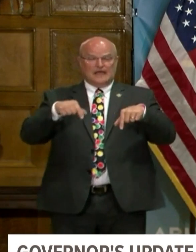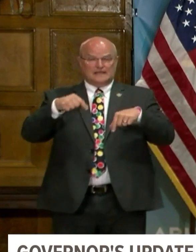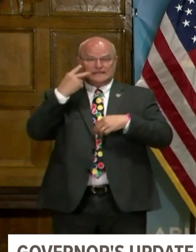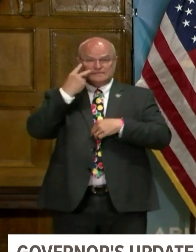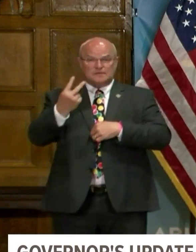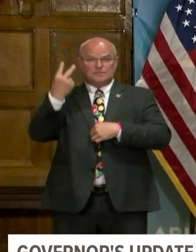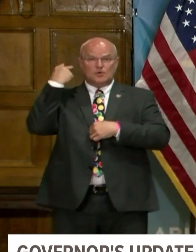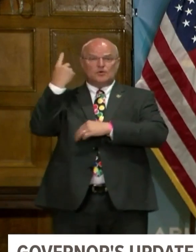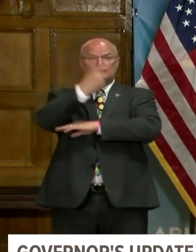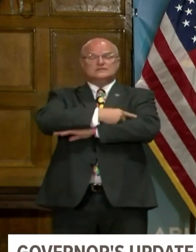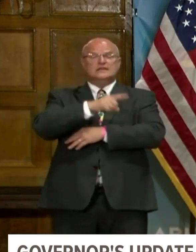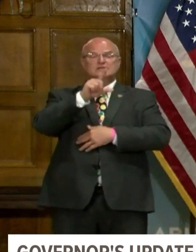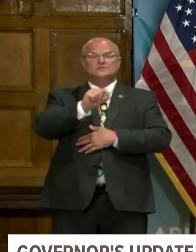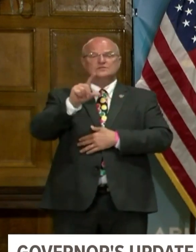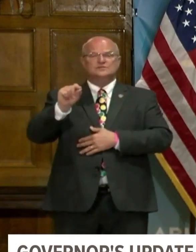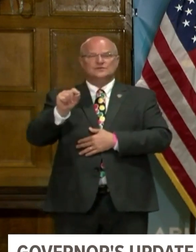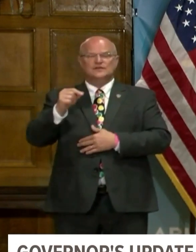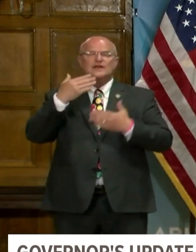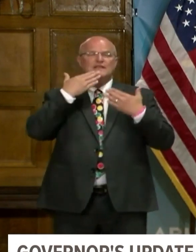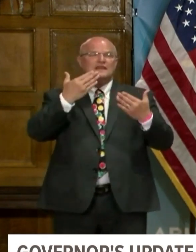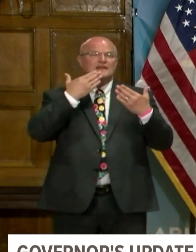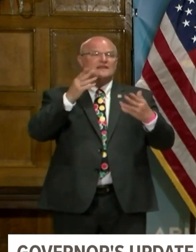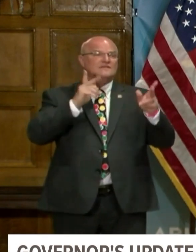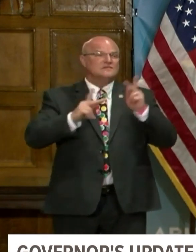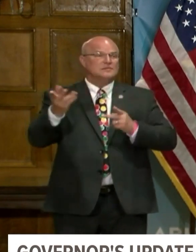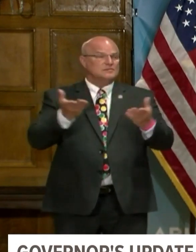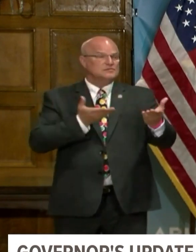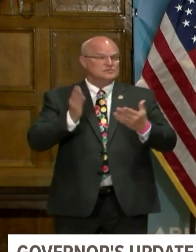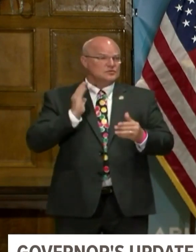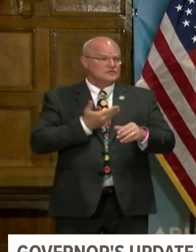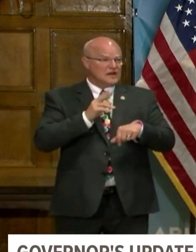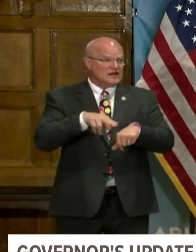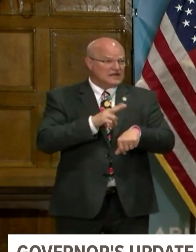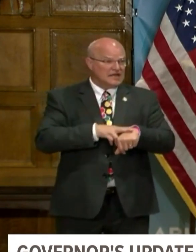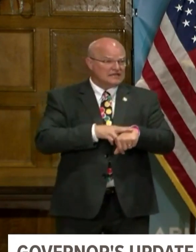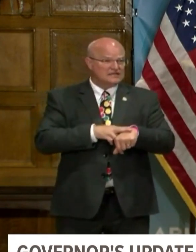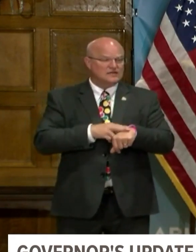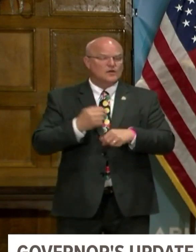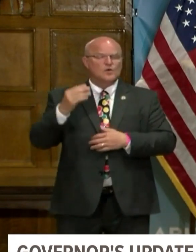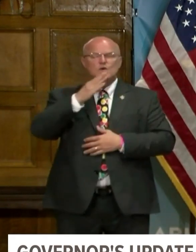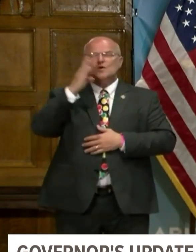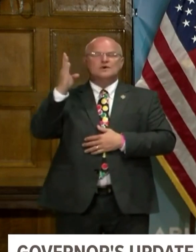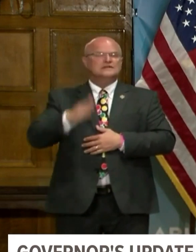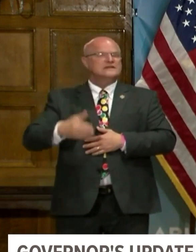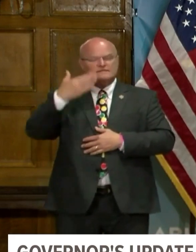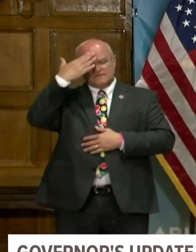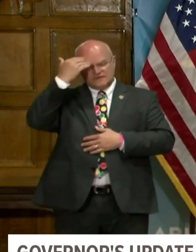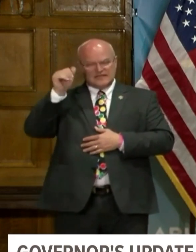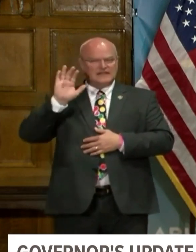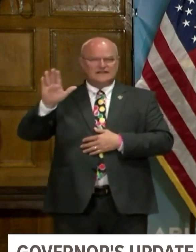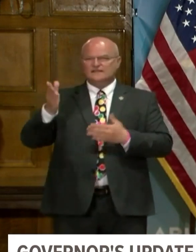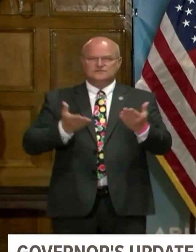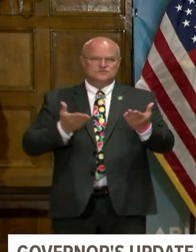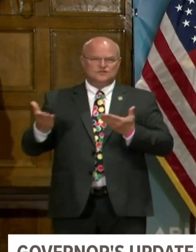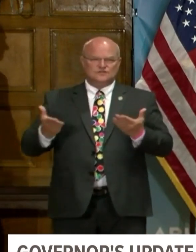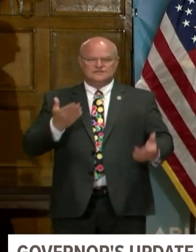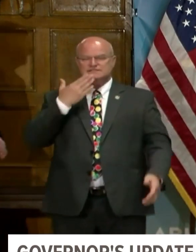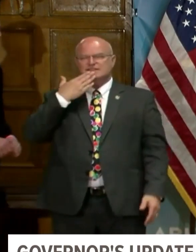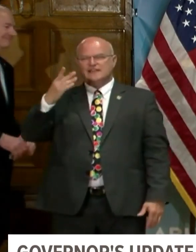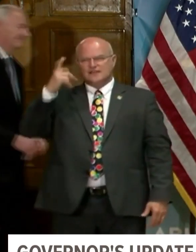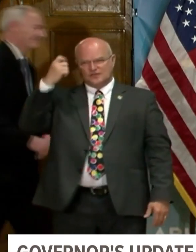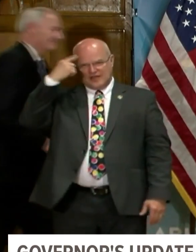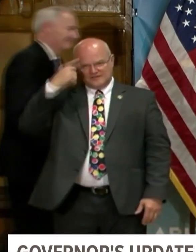Day 2020, we are thankful for those that have served our nation, and we will never forget their service. Thank you,